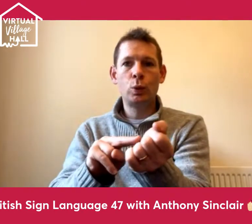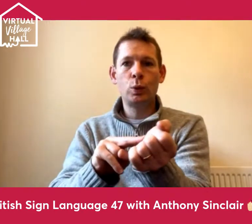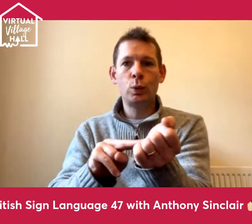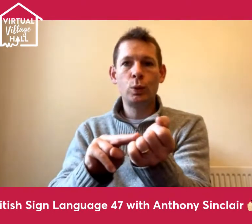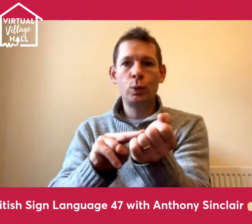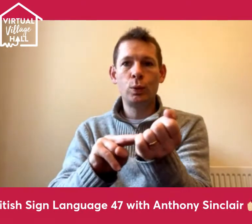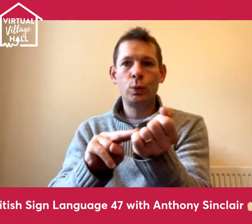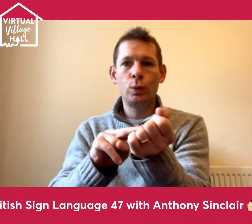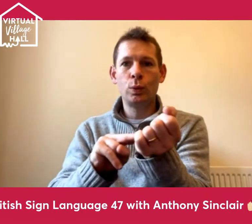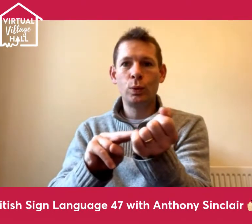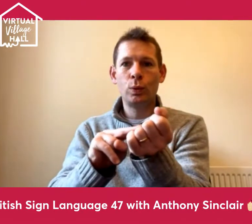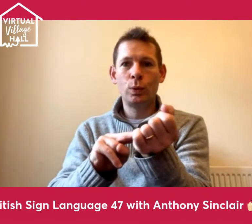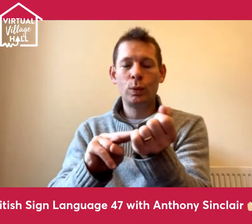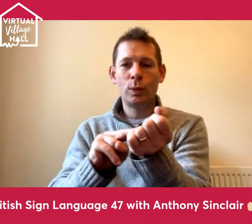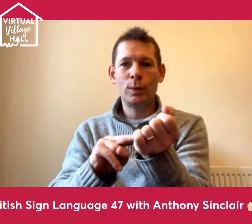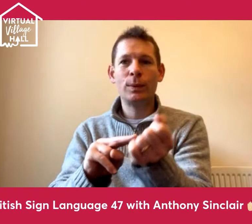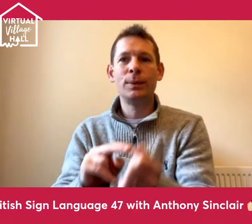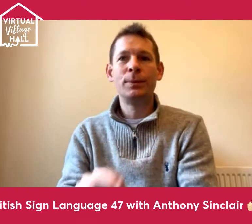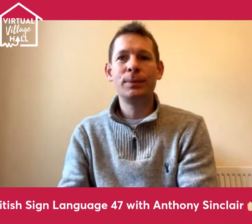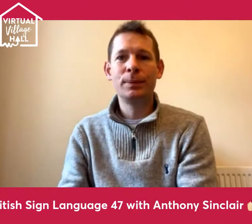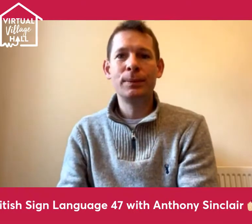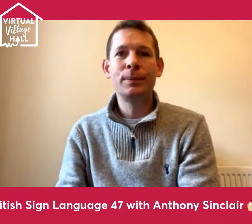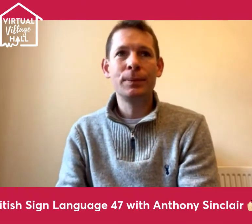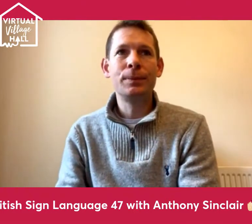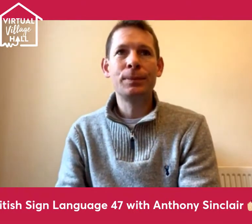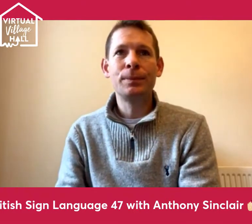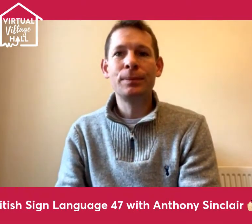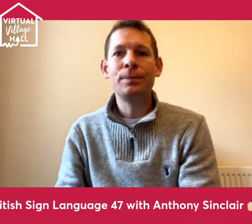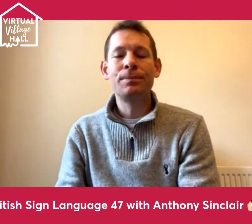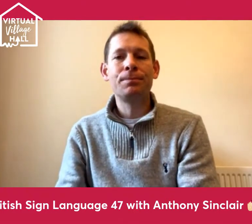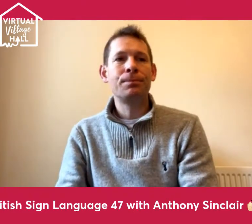is blue, so it's ball blue.